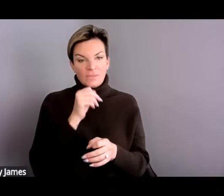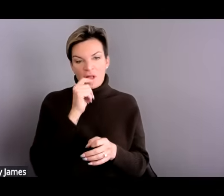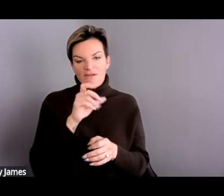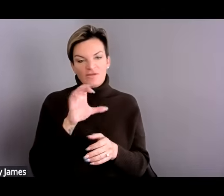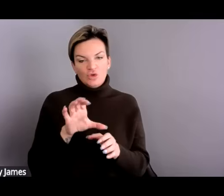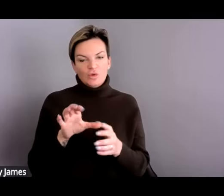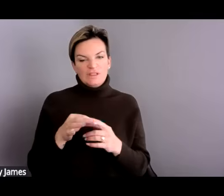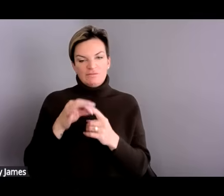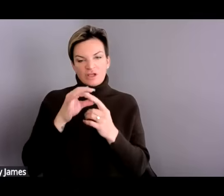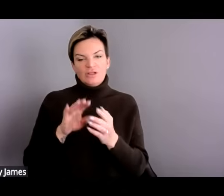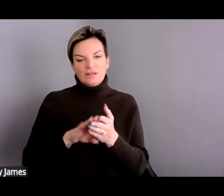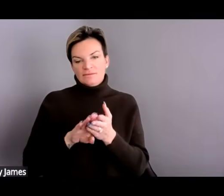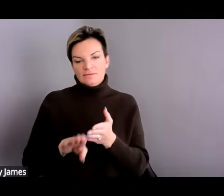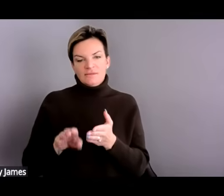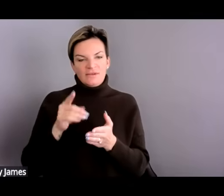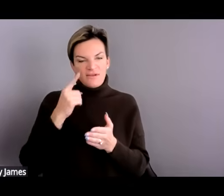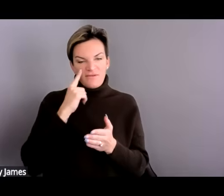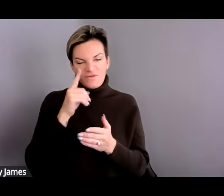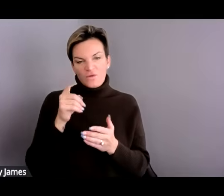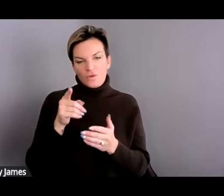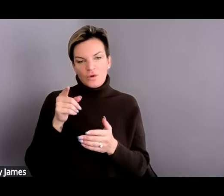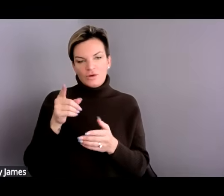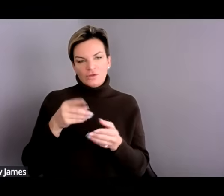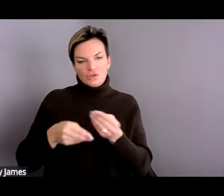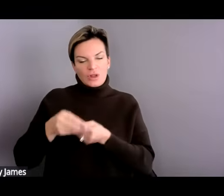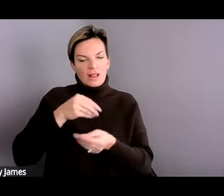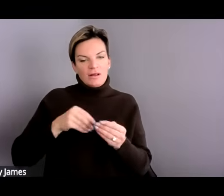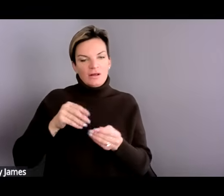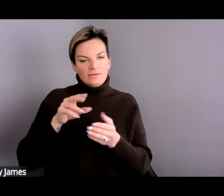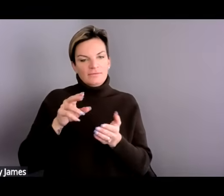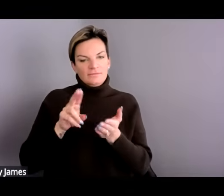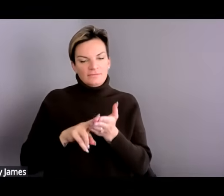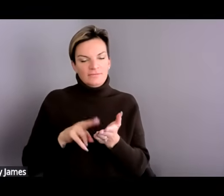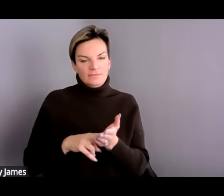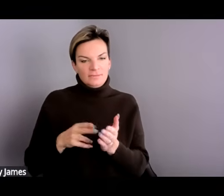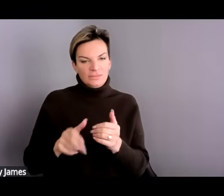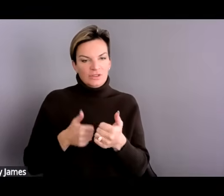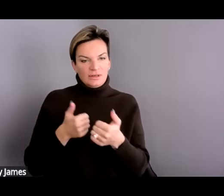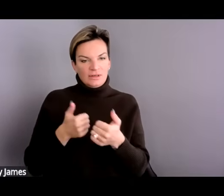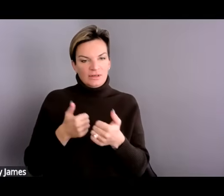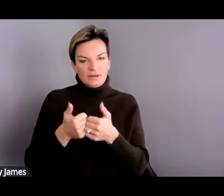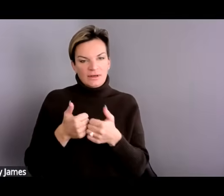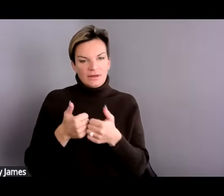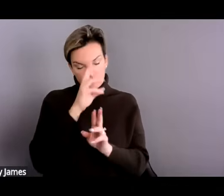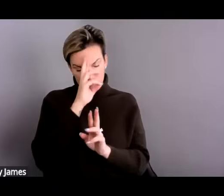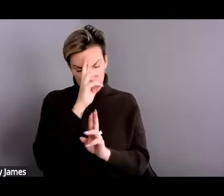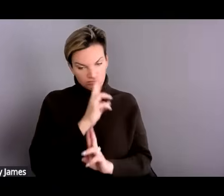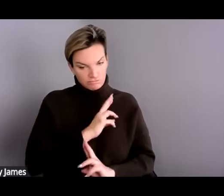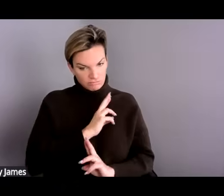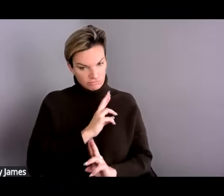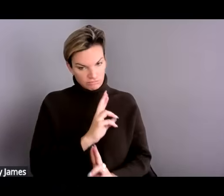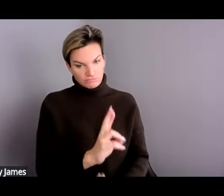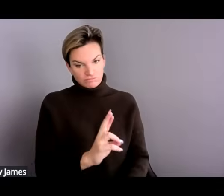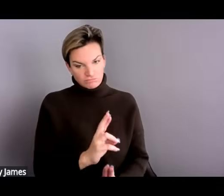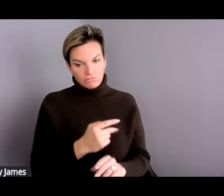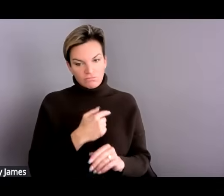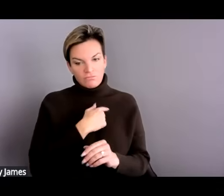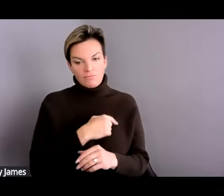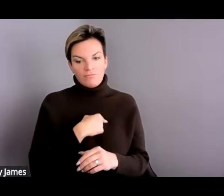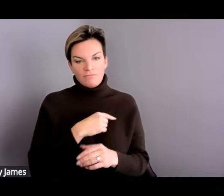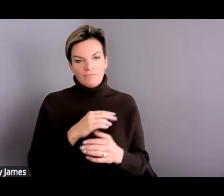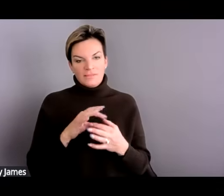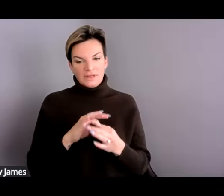for circulator signature challenges. So I respectfully request that this board keep these circulator signature